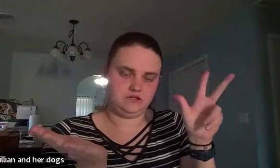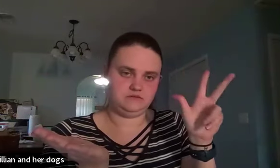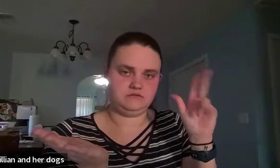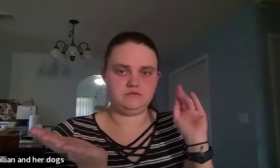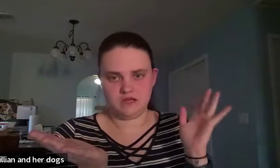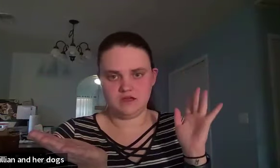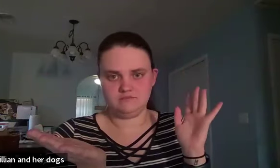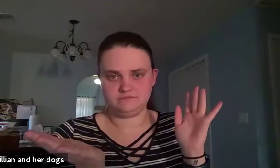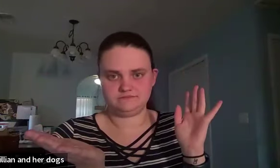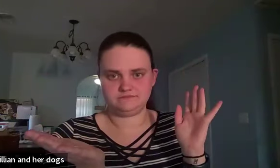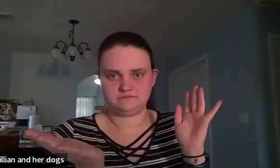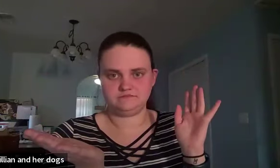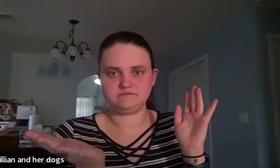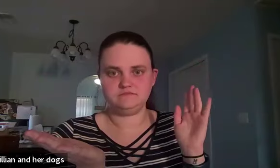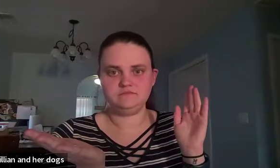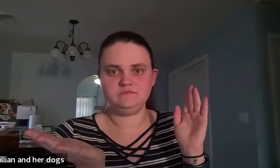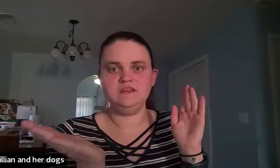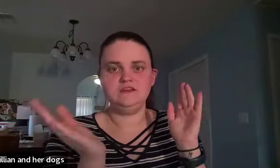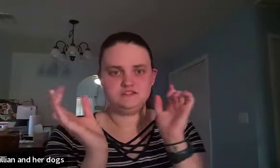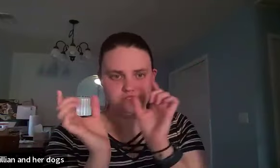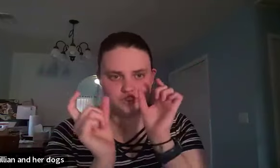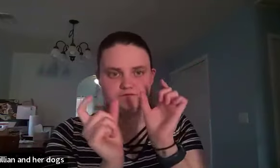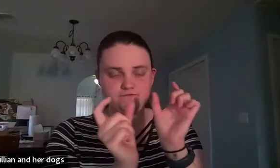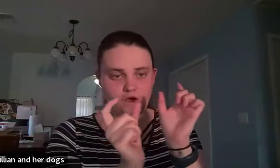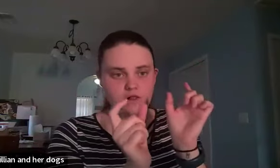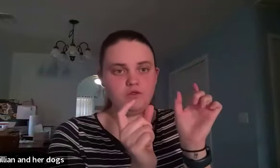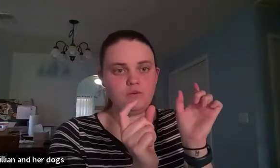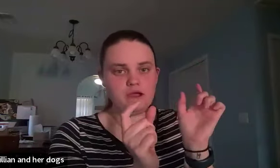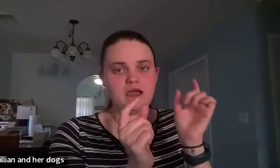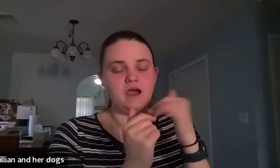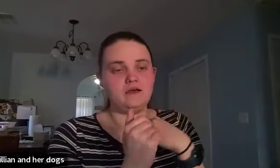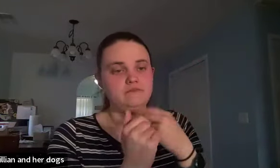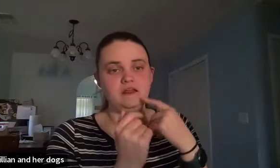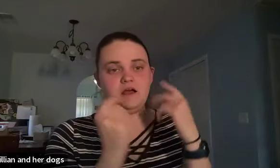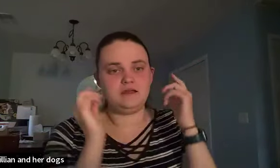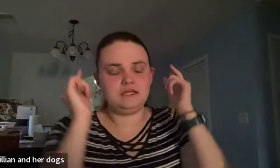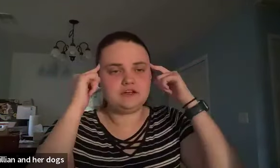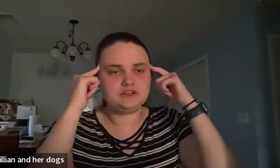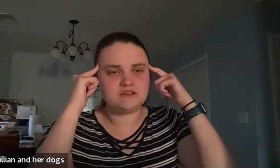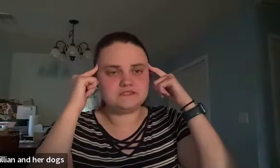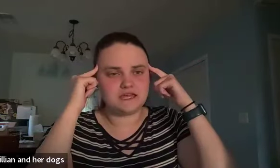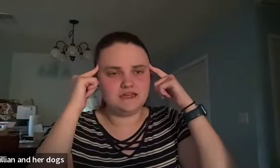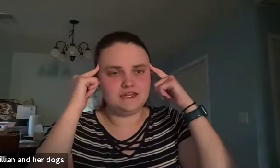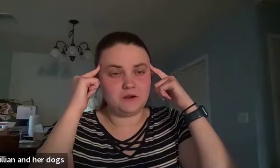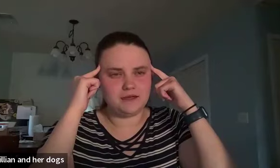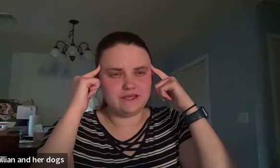432,563. Okay. So you just follow the way. I mean, hear yourself say it in your head,